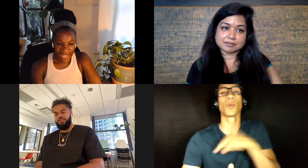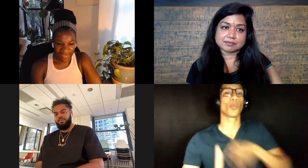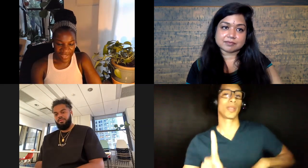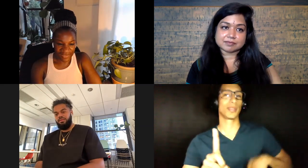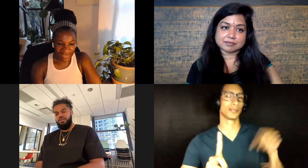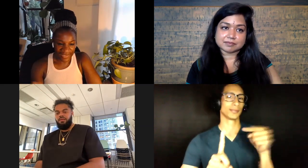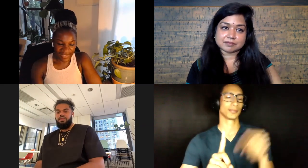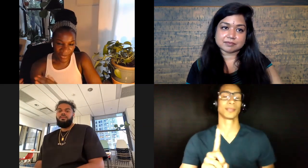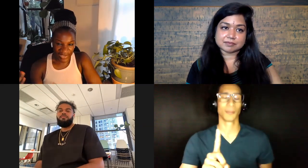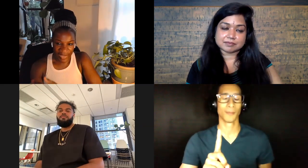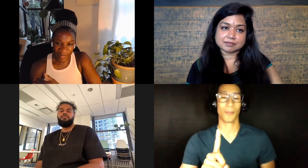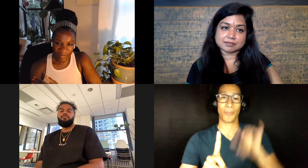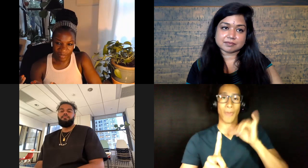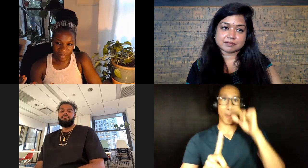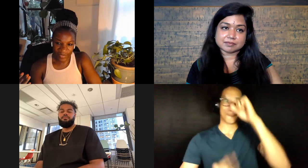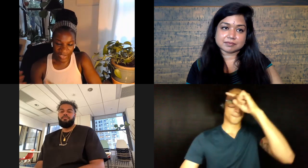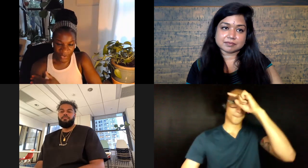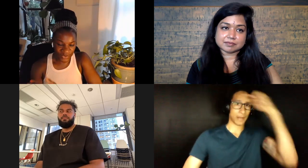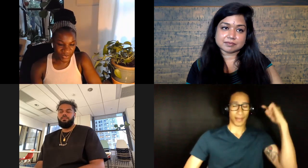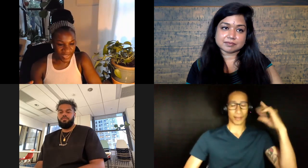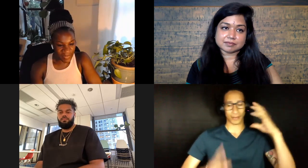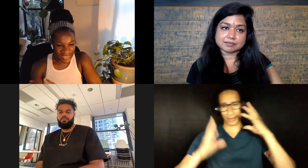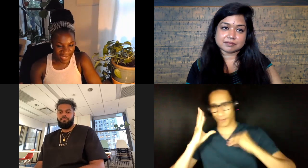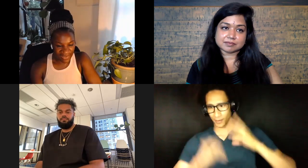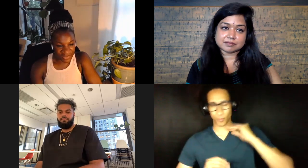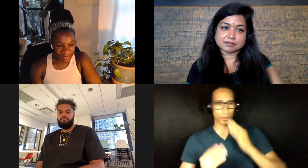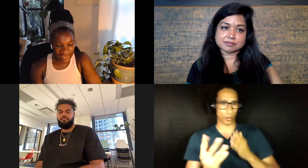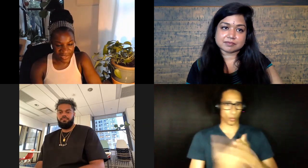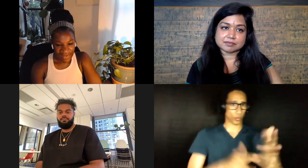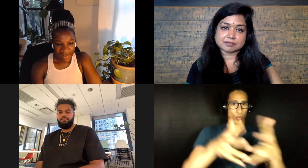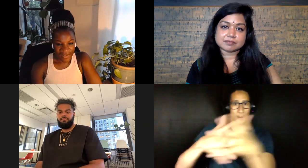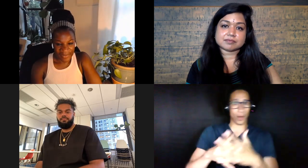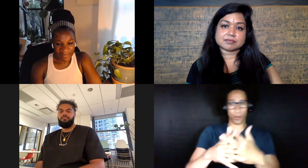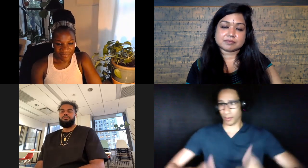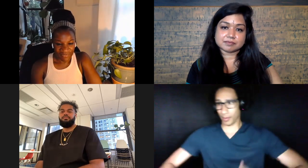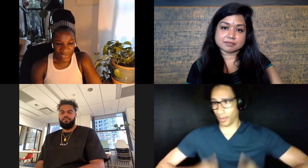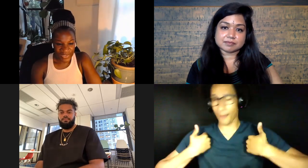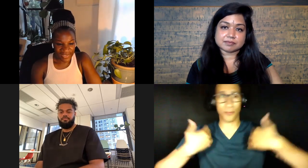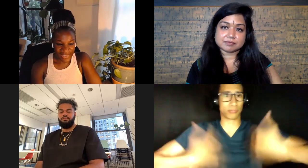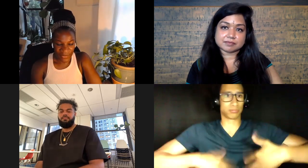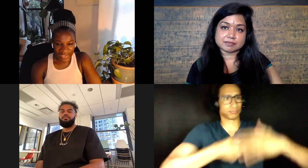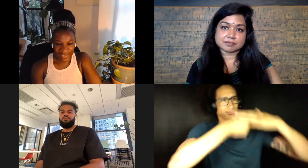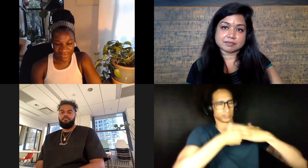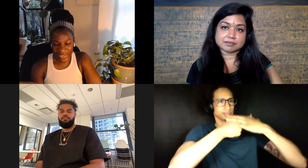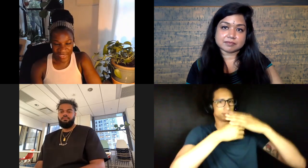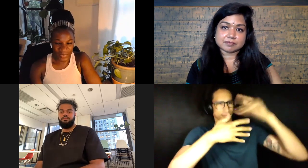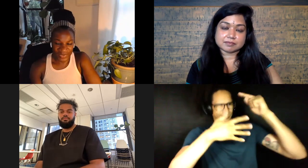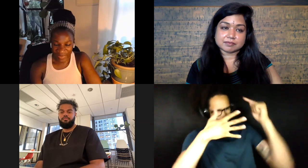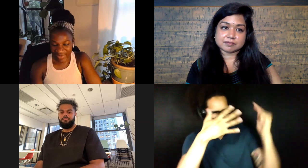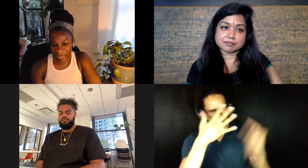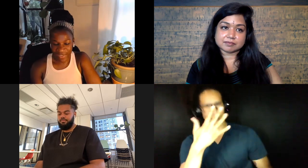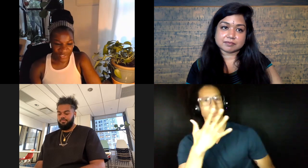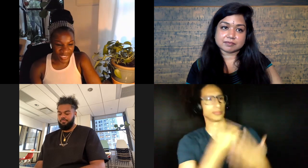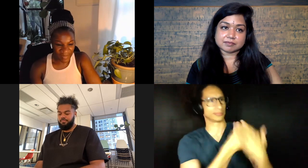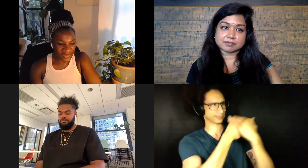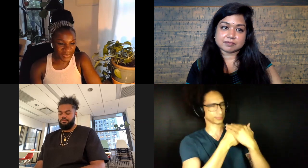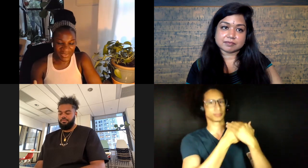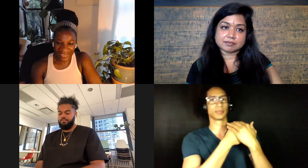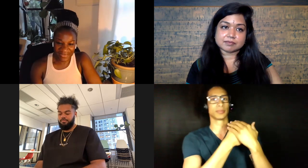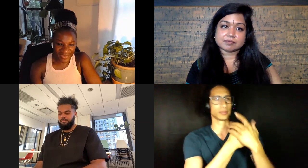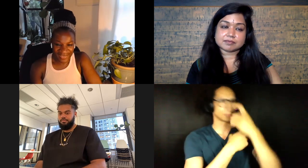you know, I would say like a kind of lively textbook. Uh, just because I don't want it to sound like boring, because they're more